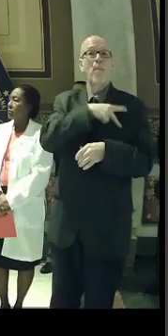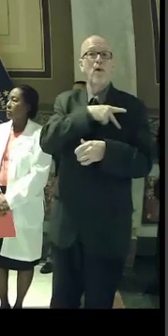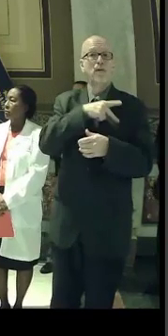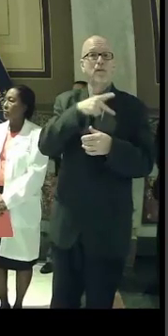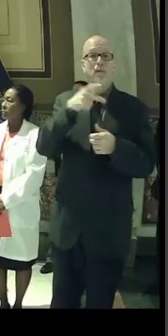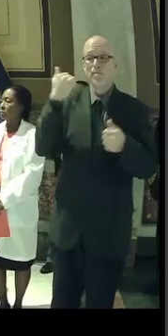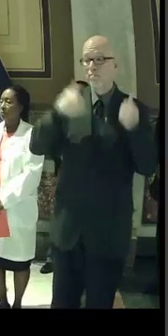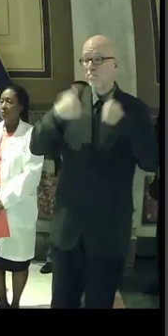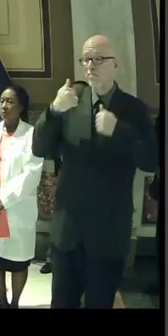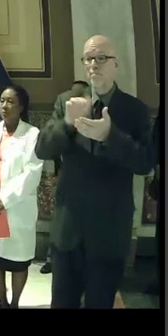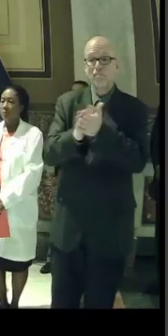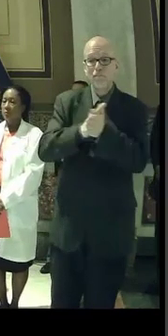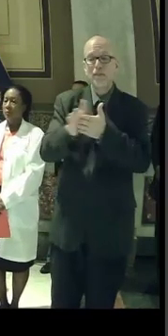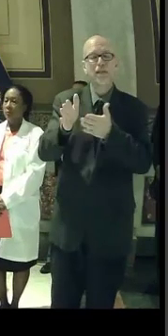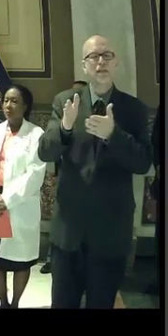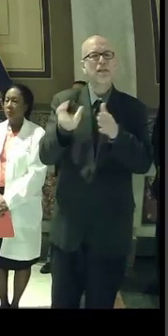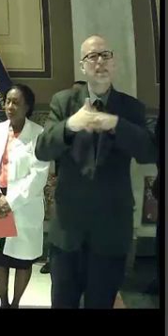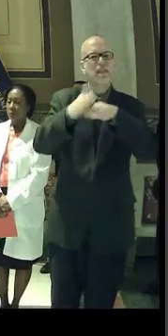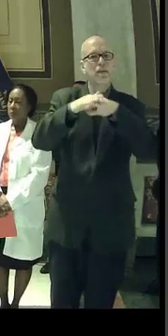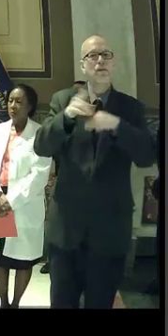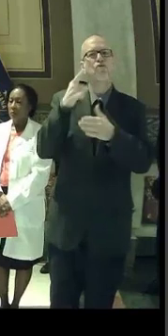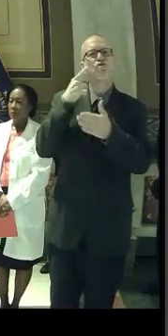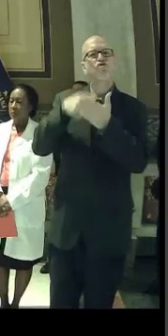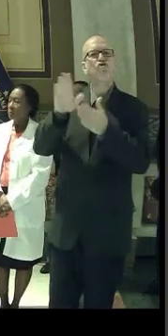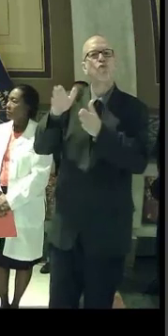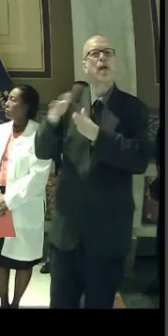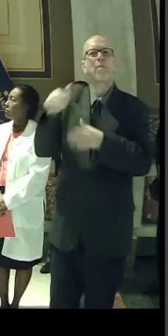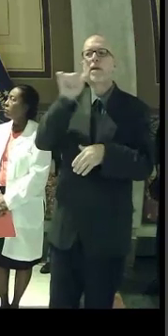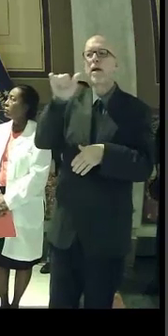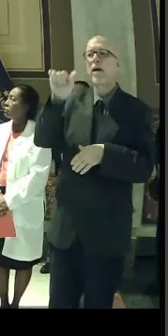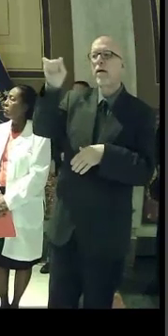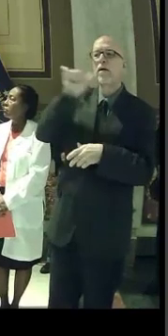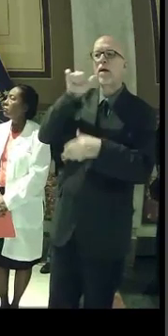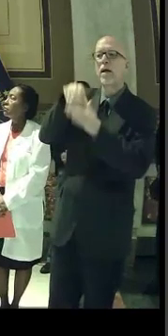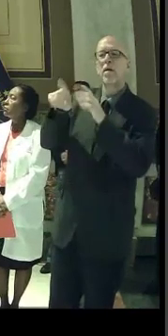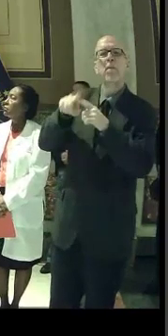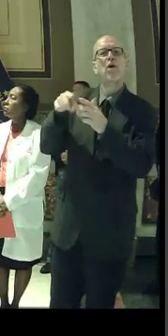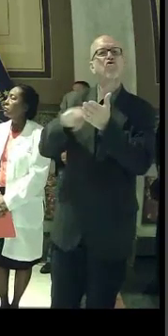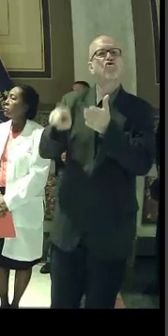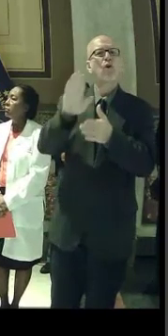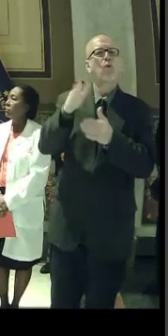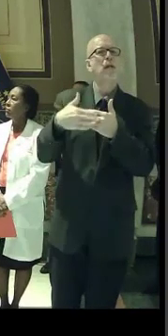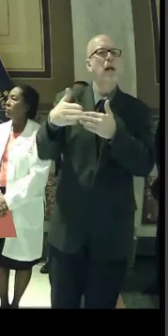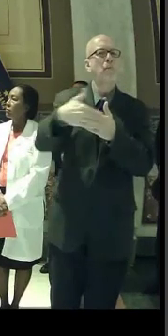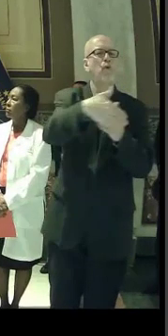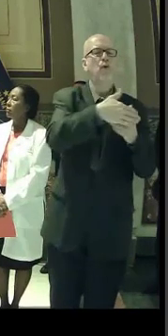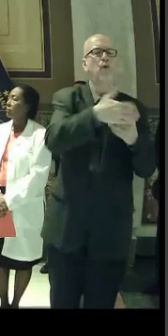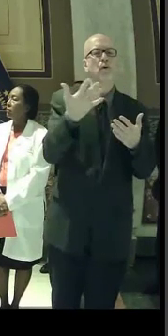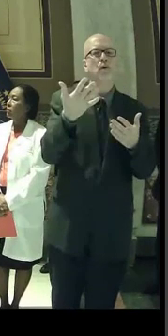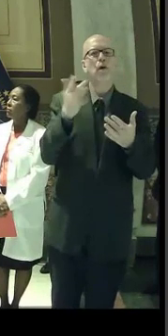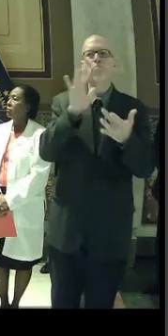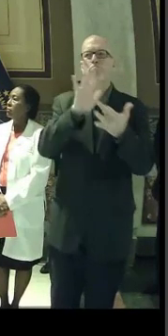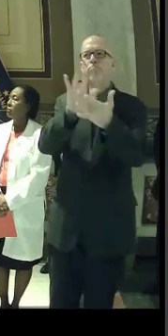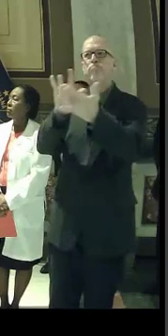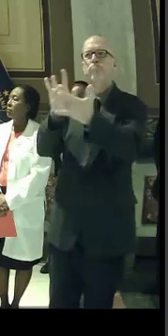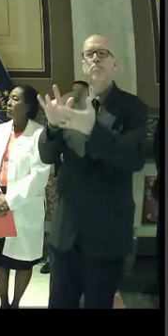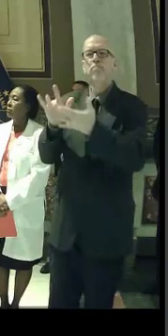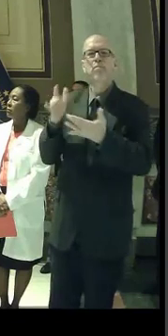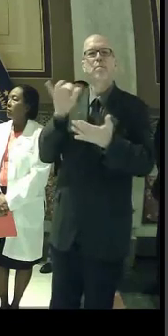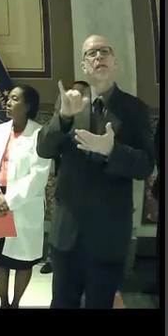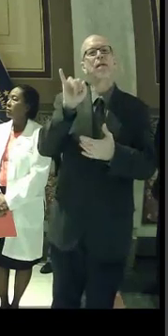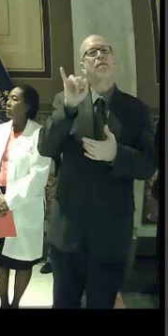hygiene standards. That means checking in on neighbors, not knocking on their door, not going in their house, but checking in on your neighbors. This is the Hoosier